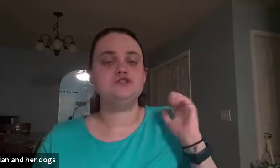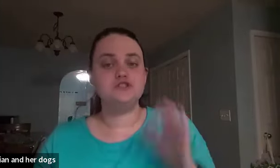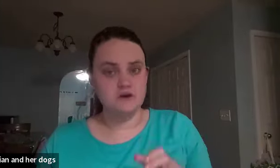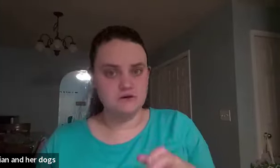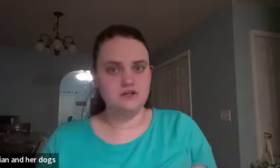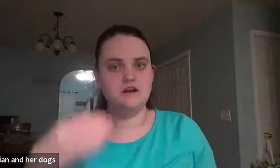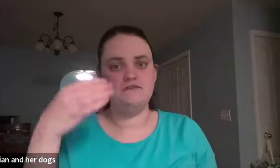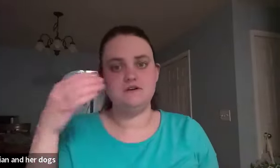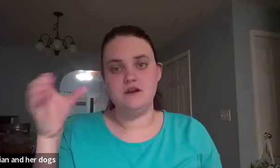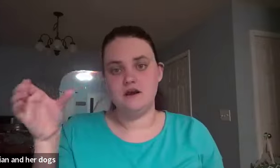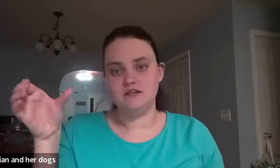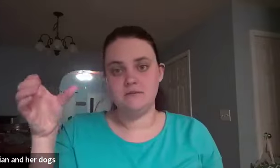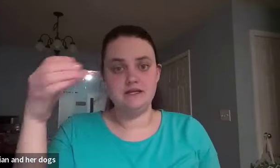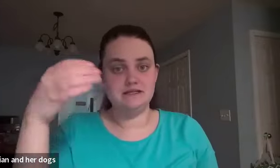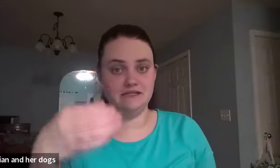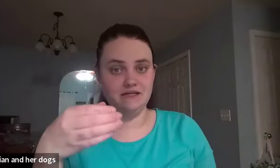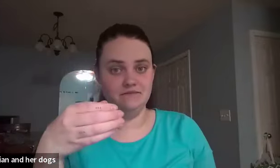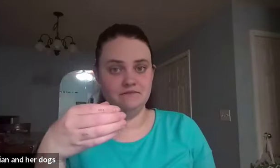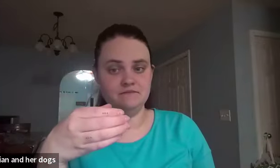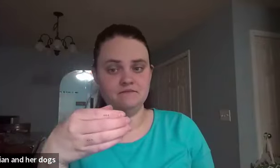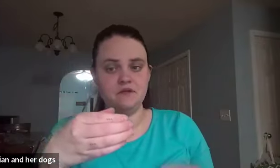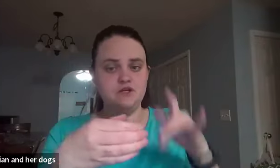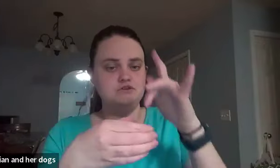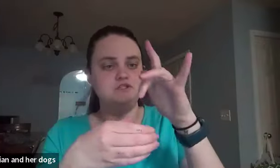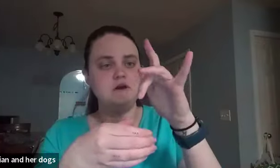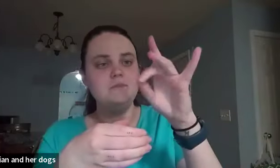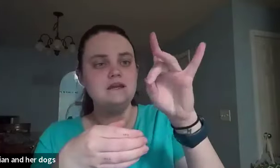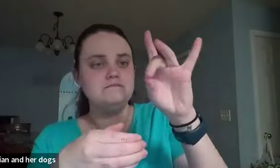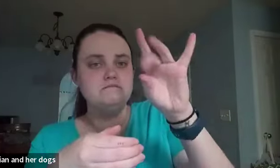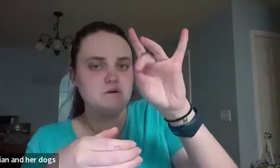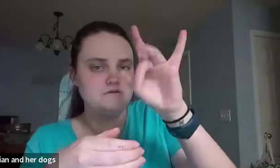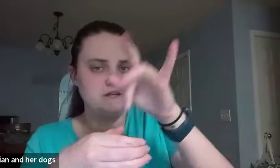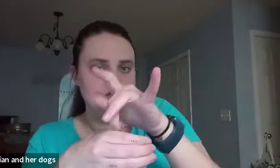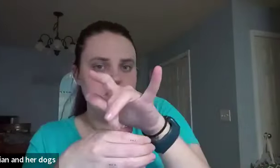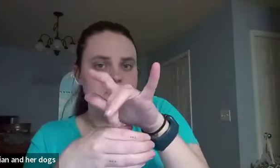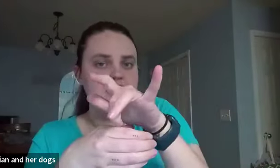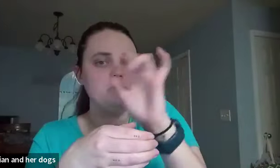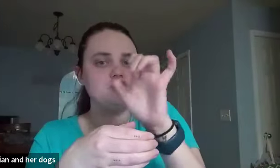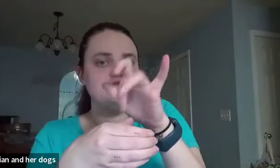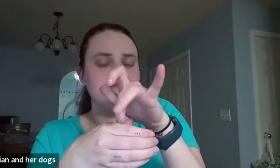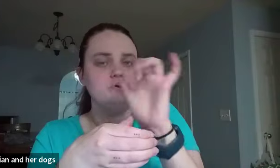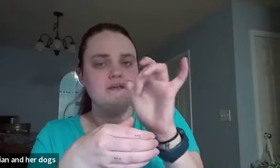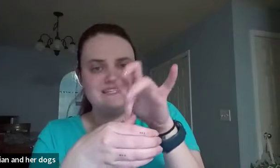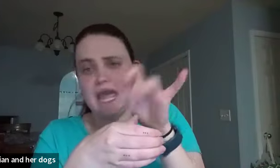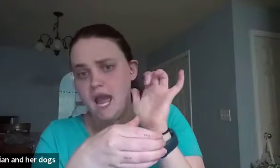for soda, you're going to have your non-dominant in a C. Your dominant middle finger is going to make the motion of like pulling the